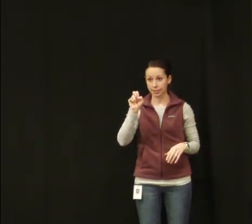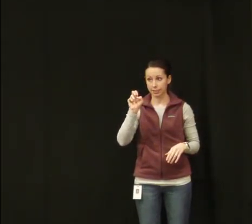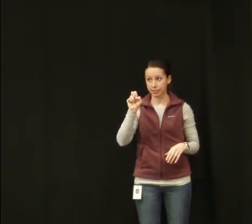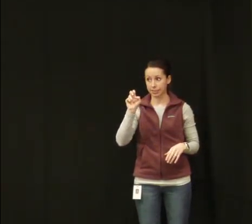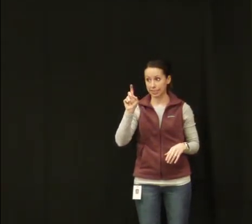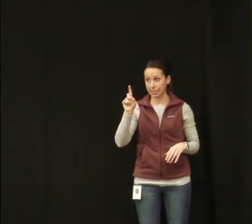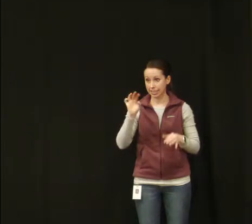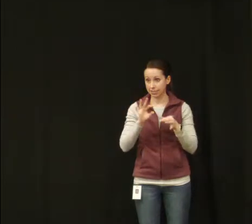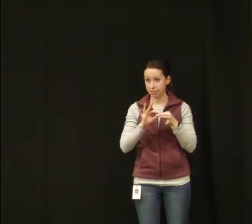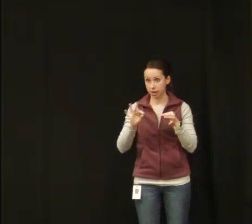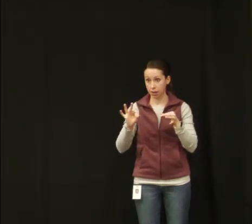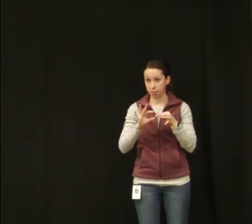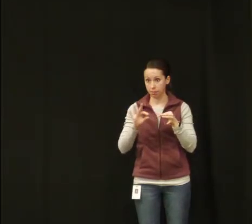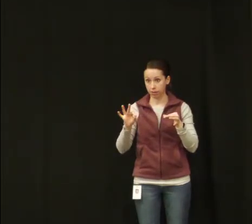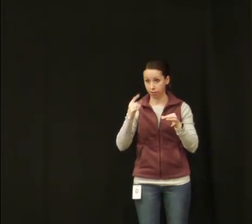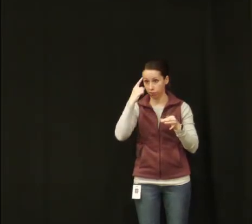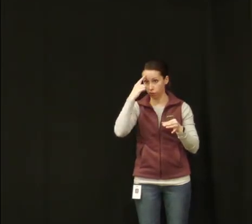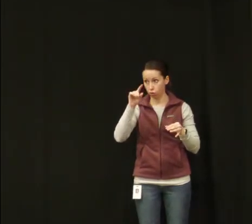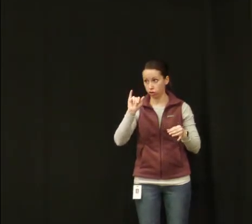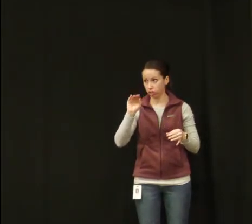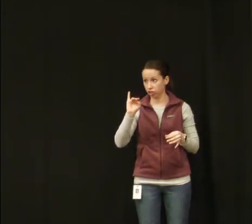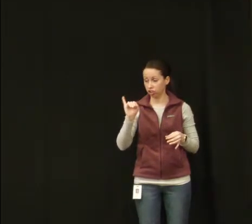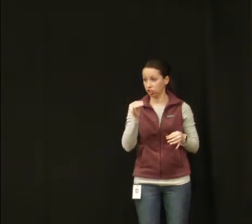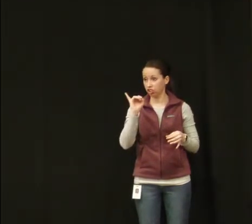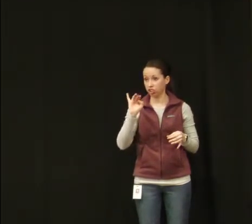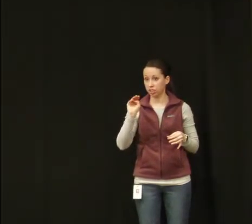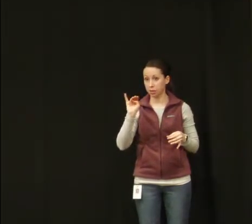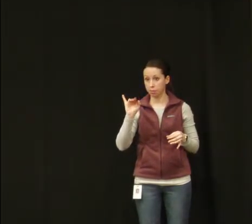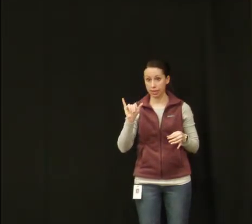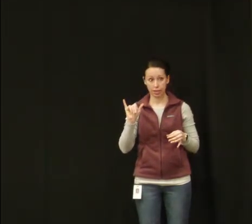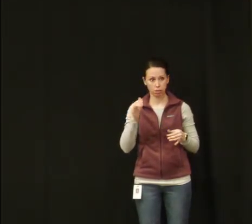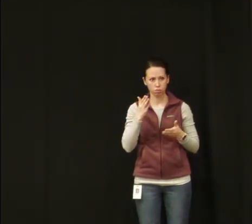of Jimmy's needs?